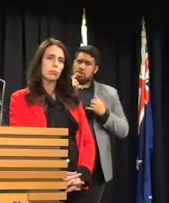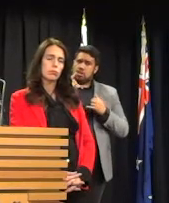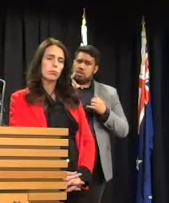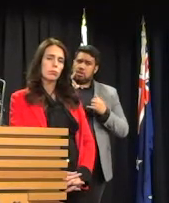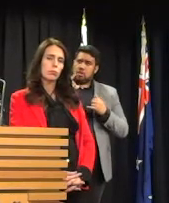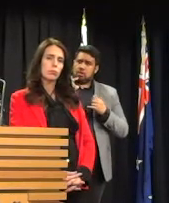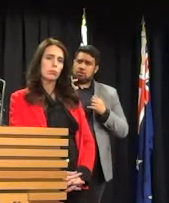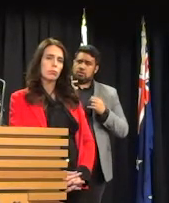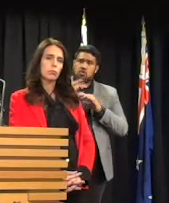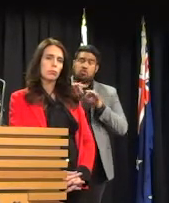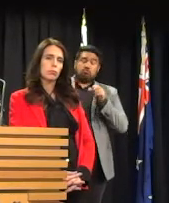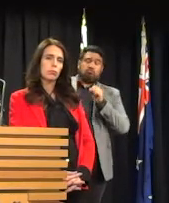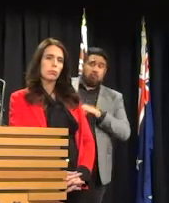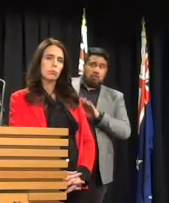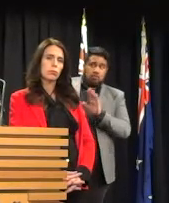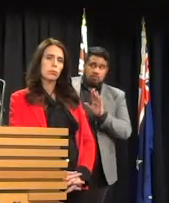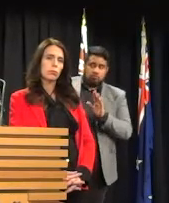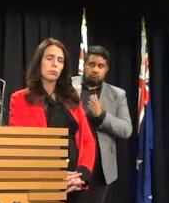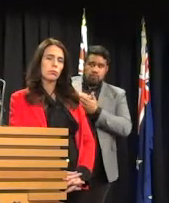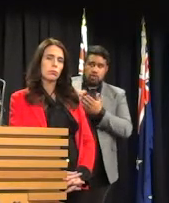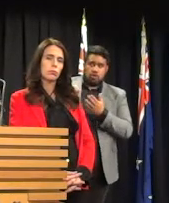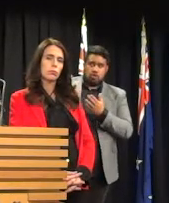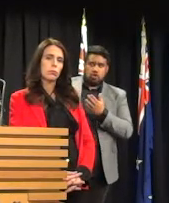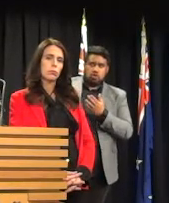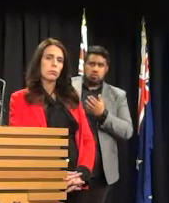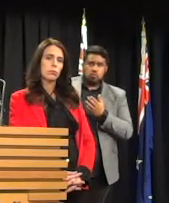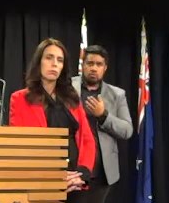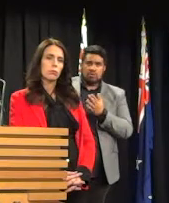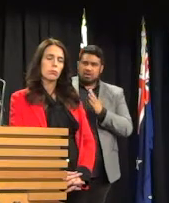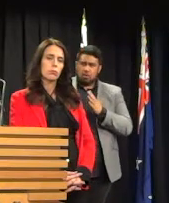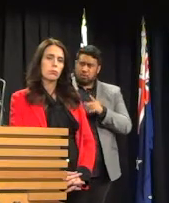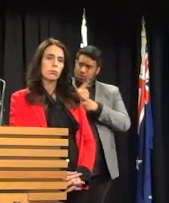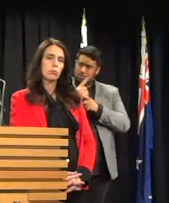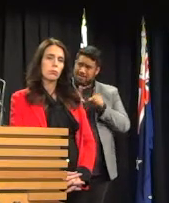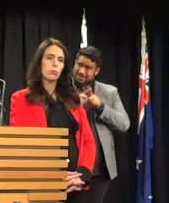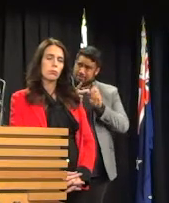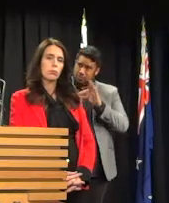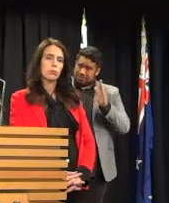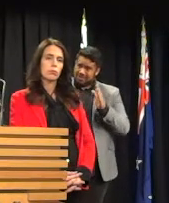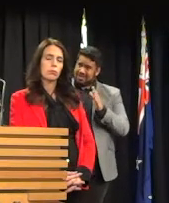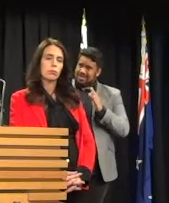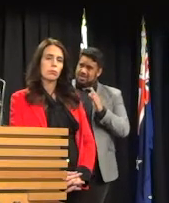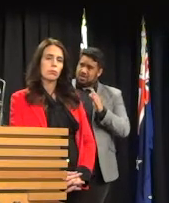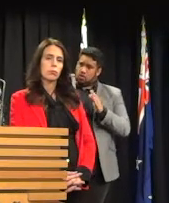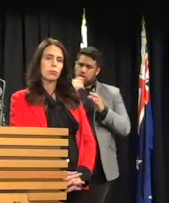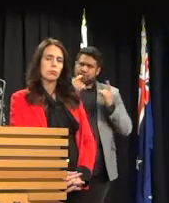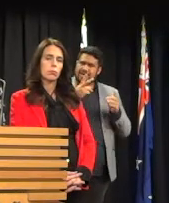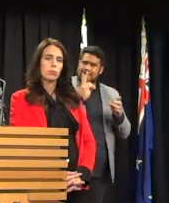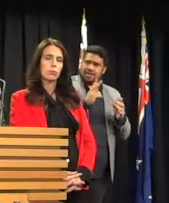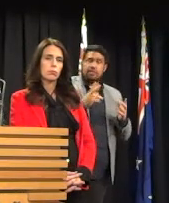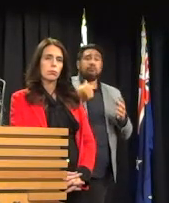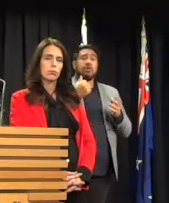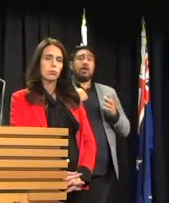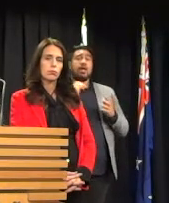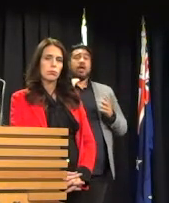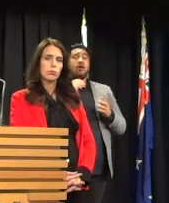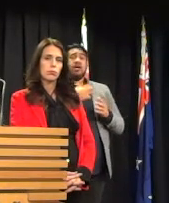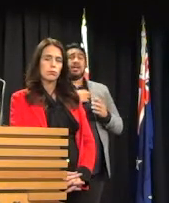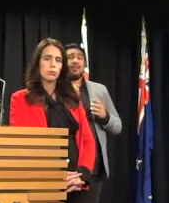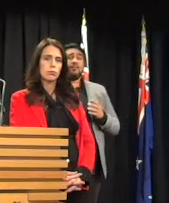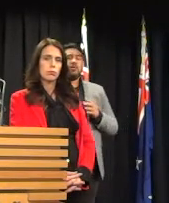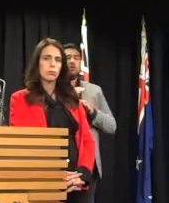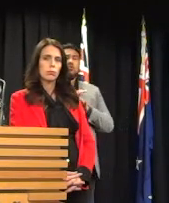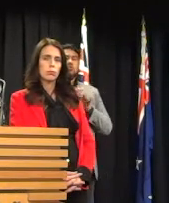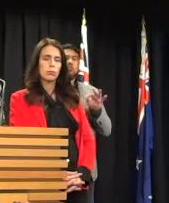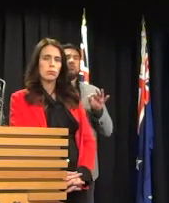that? Are you going back? Are we talking about the same policy here? Are you going back to the drawing board? Our government's not going to be